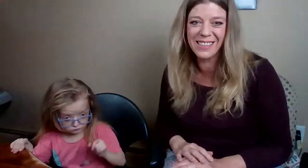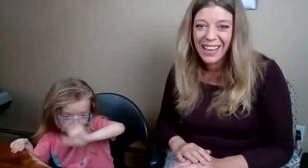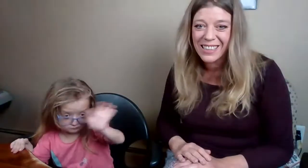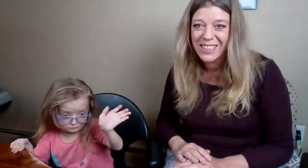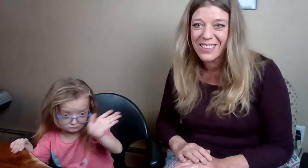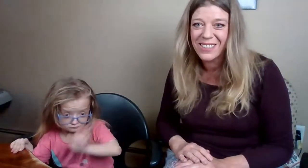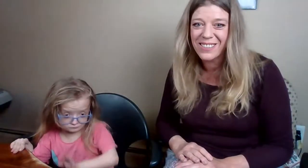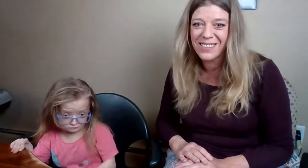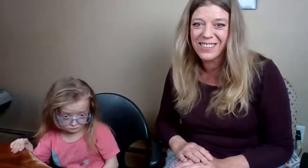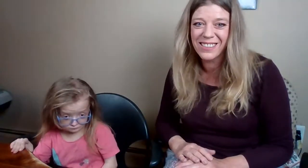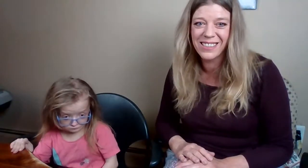Hello.